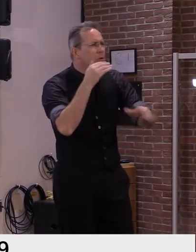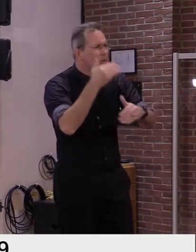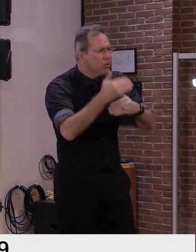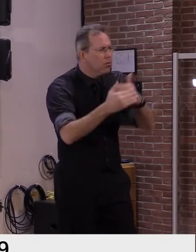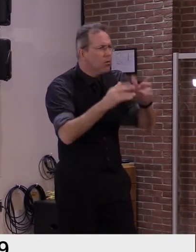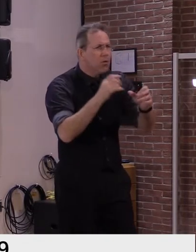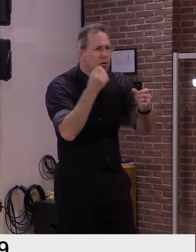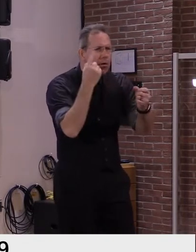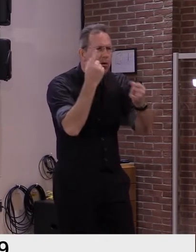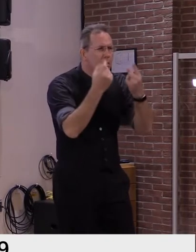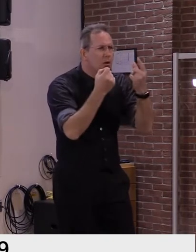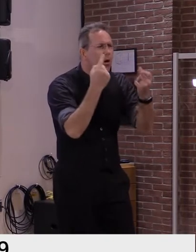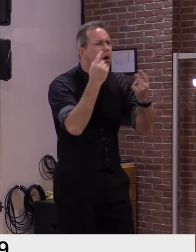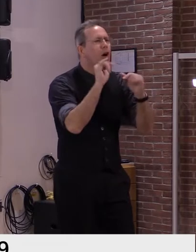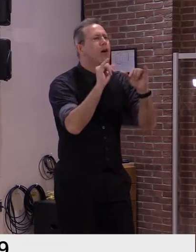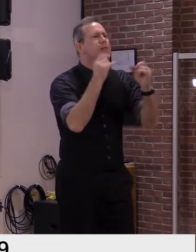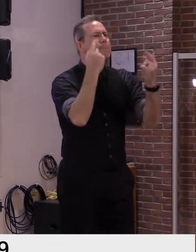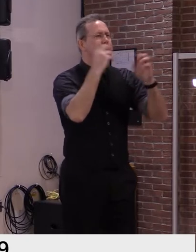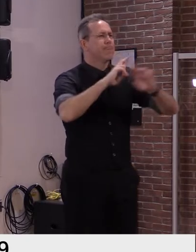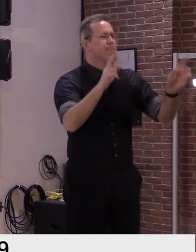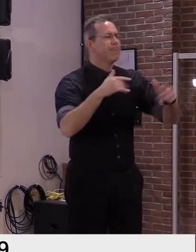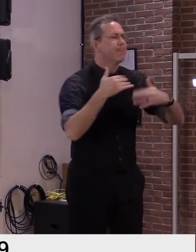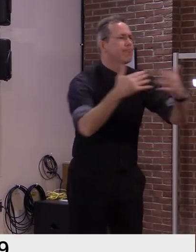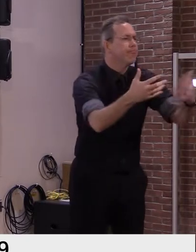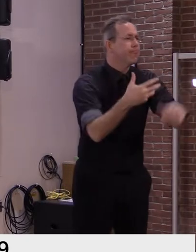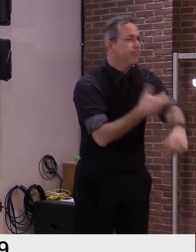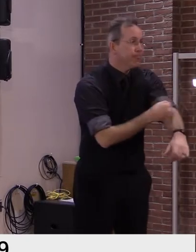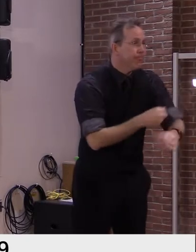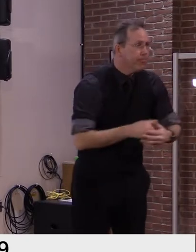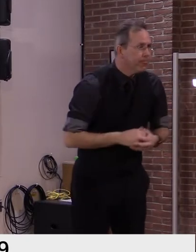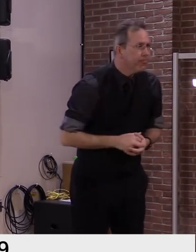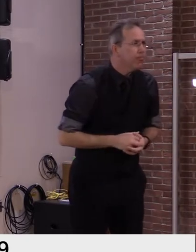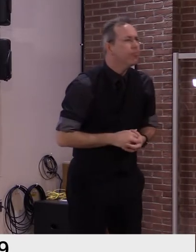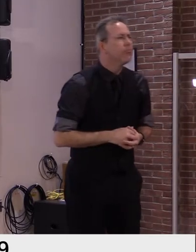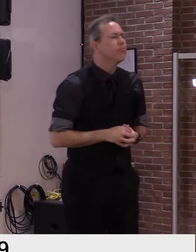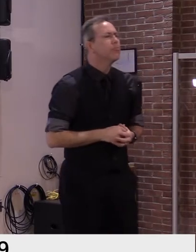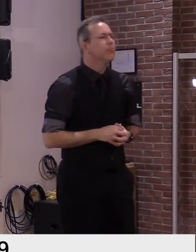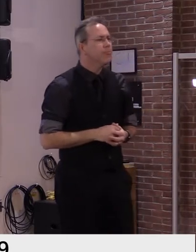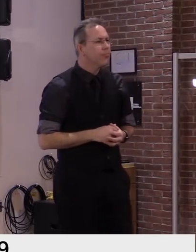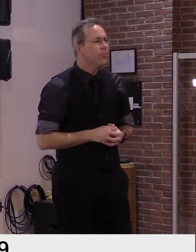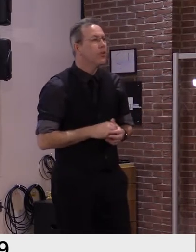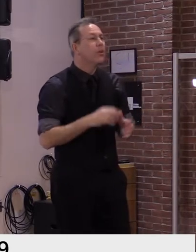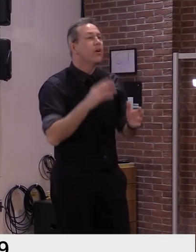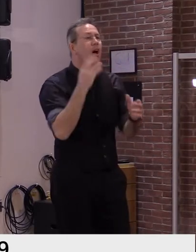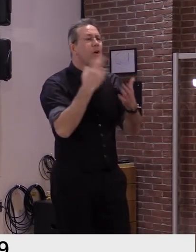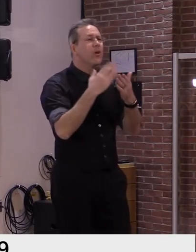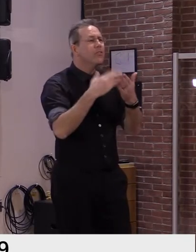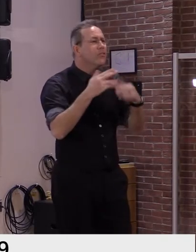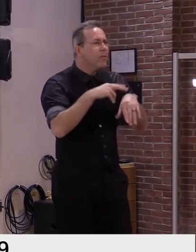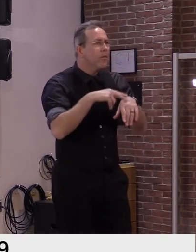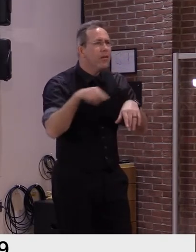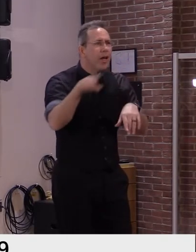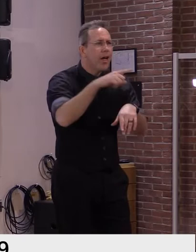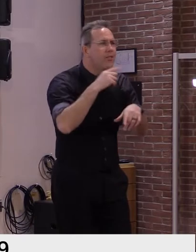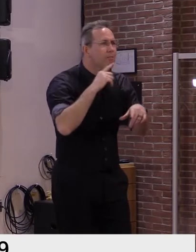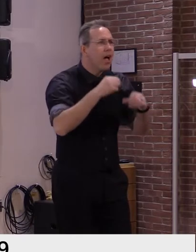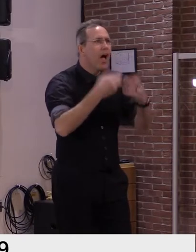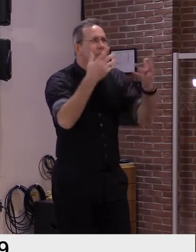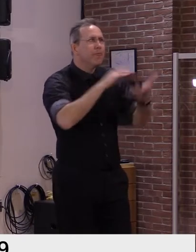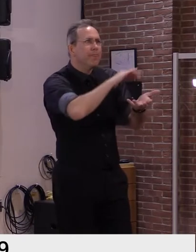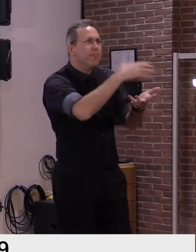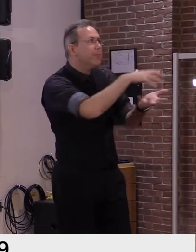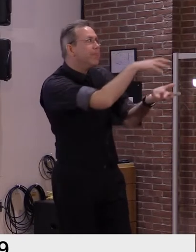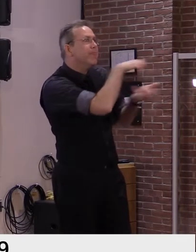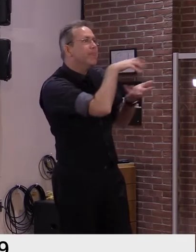up fairly quickly. And of course, all of this is dependent upon ongoing supply from the federal